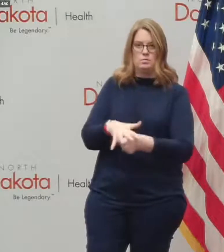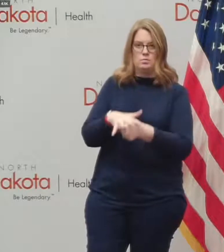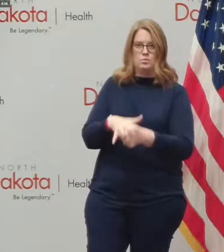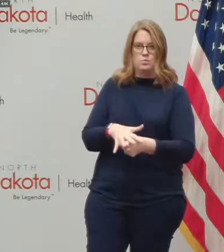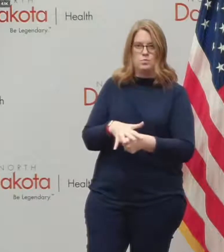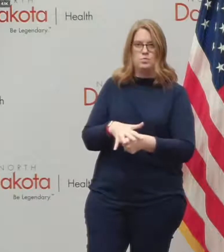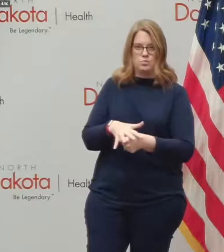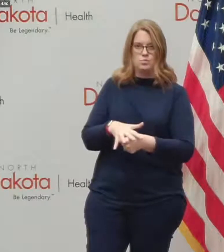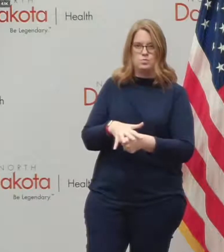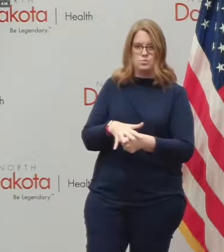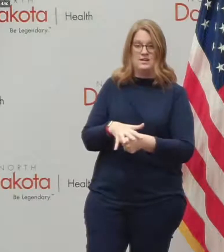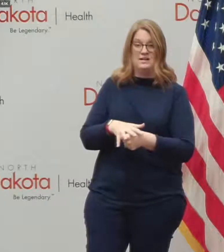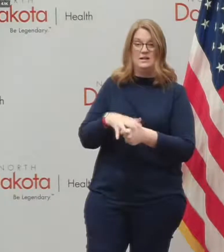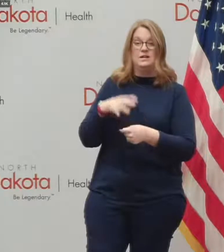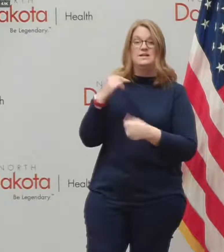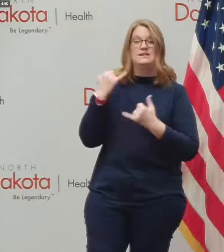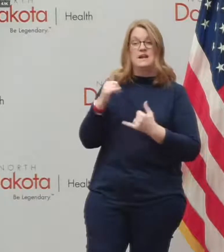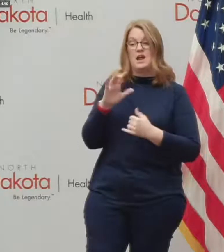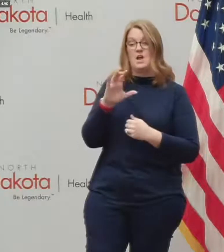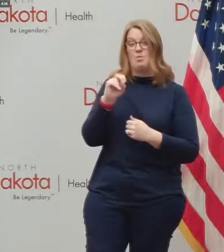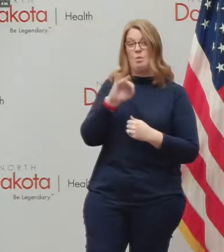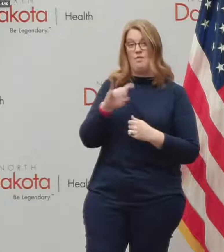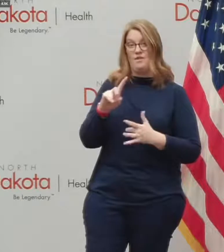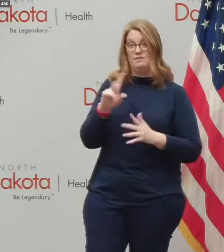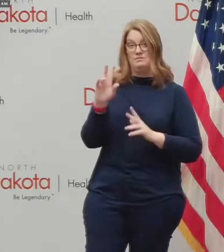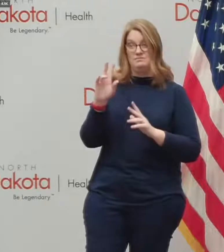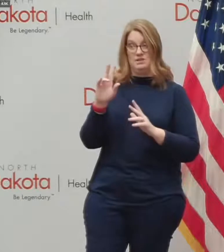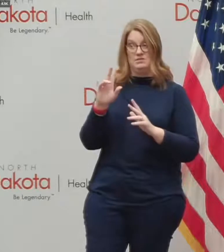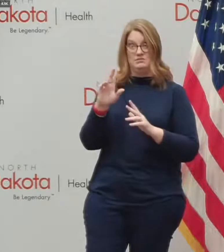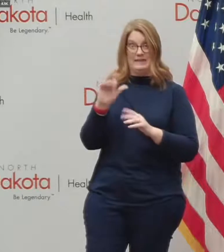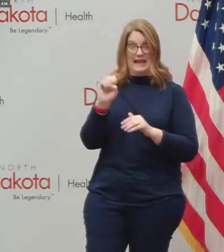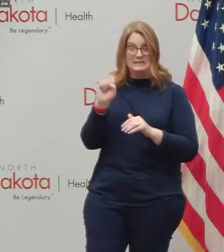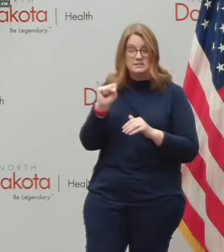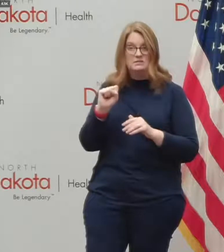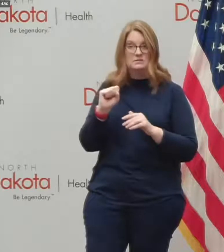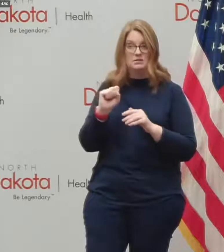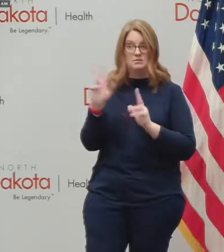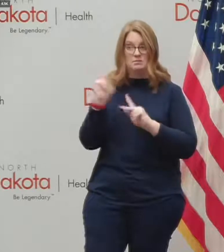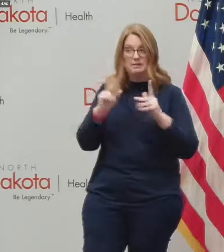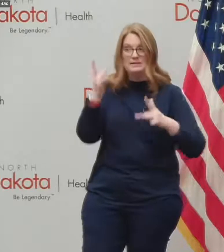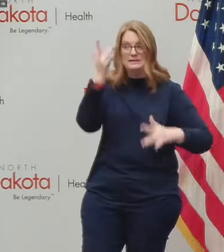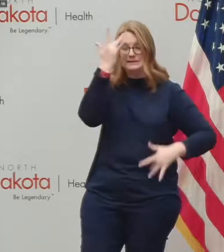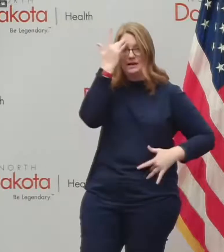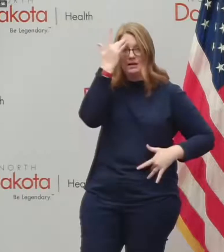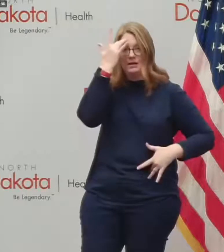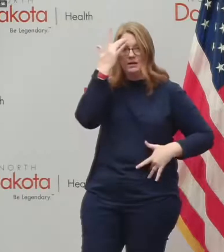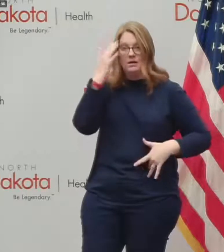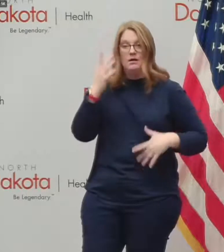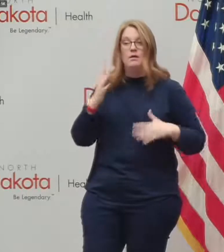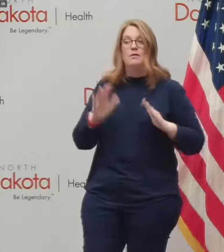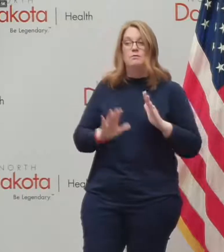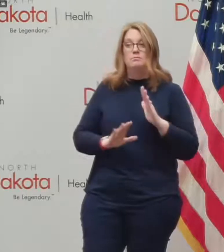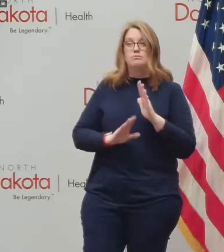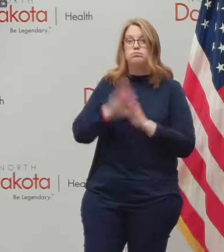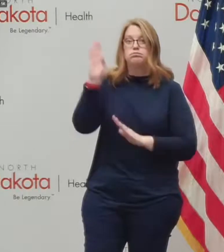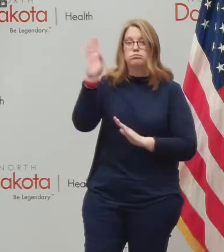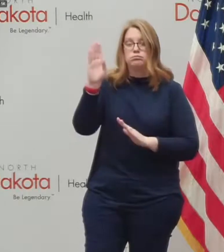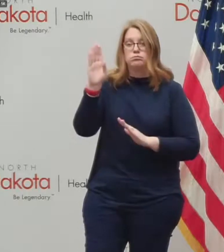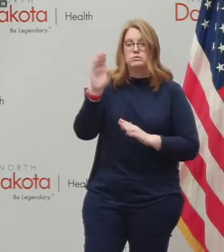And the current rates of growth in COVID active cases, which then active cases come first,